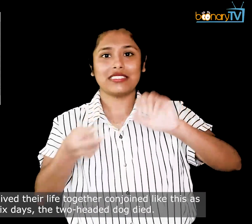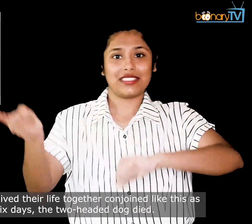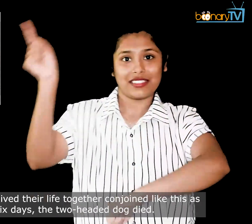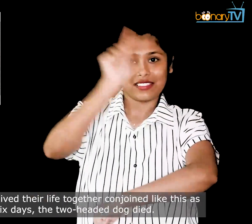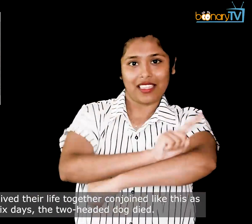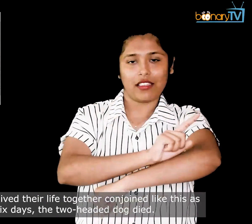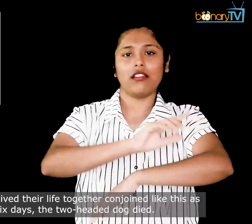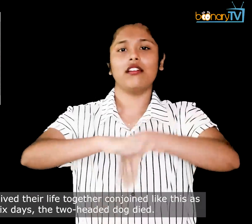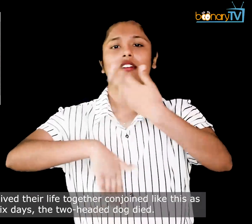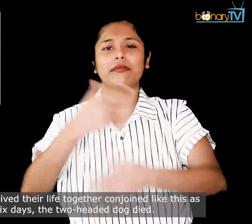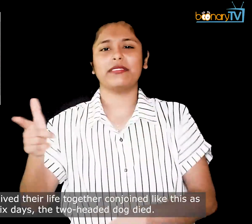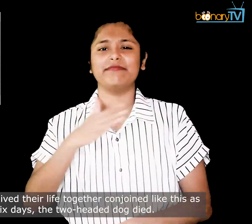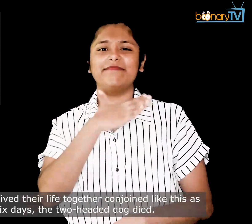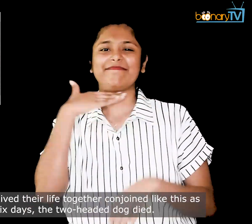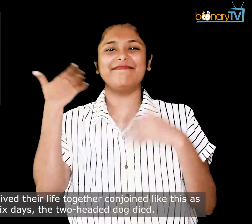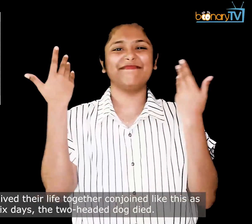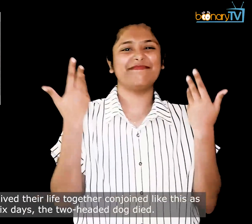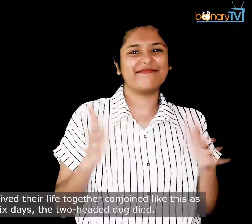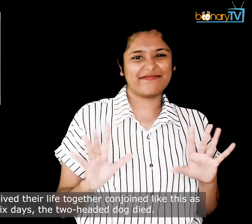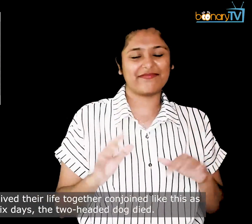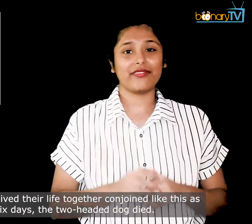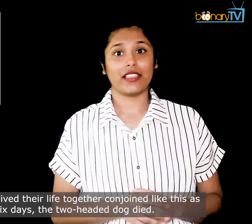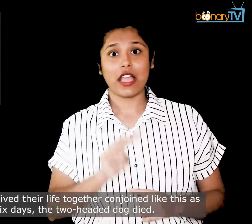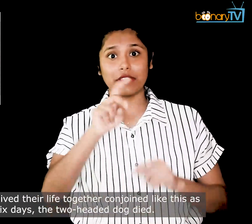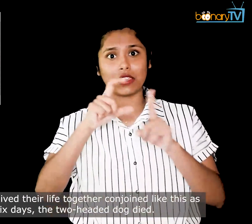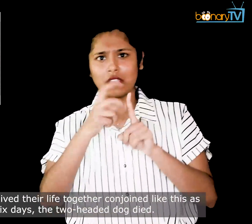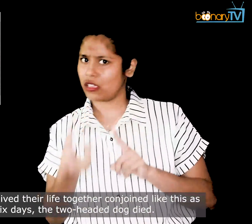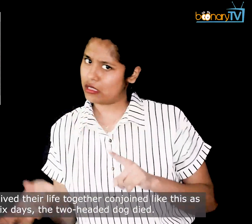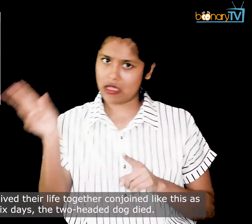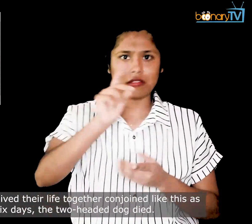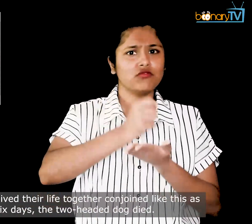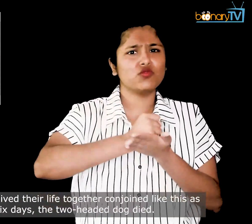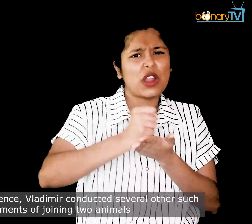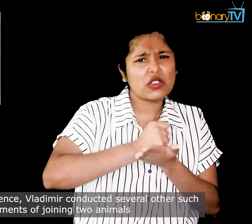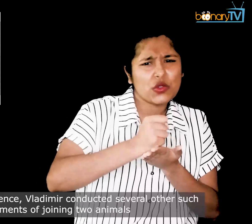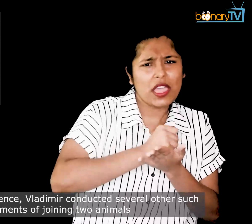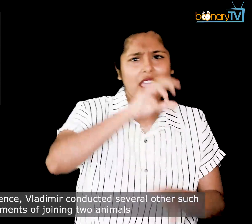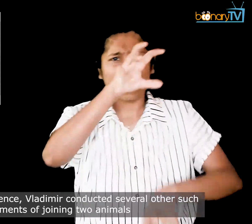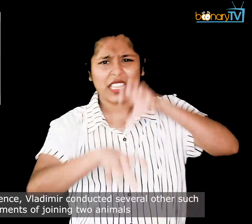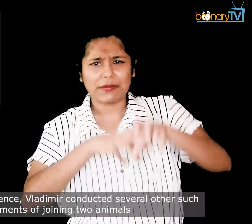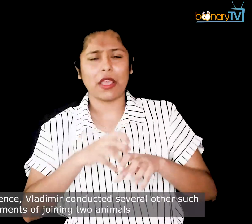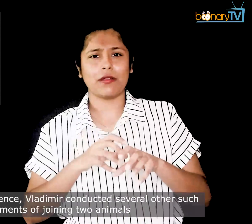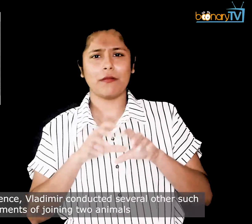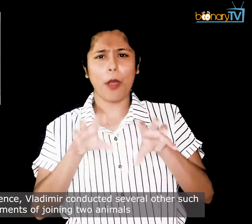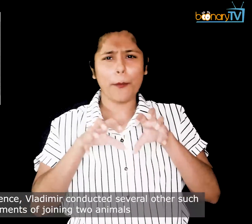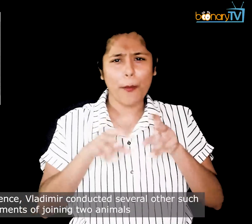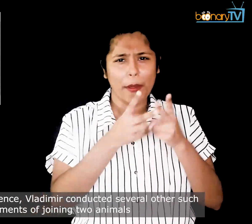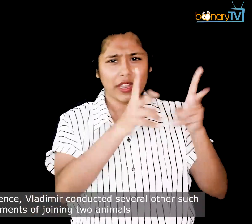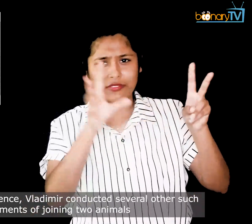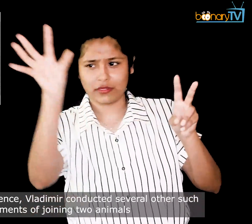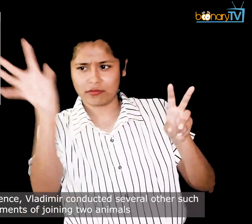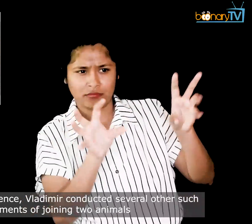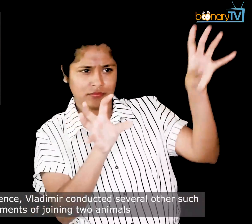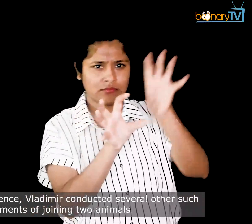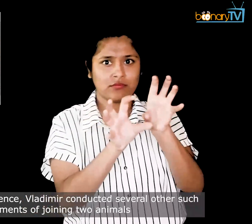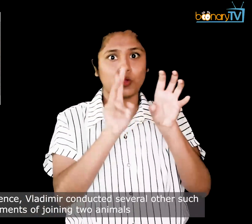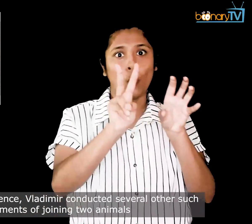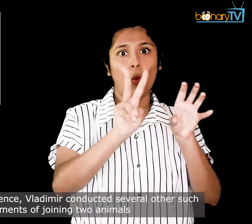After six days, the two-headed dog died. With time and experience, Vladimir conducted